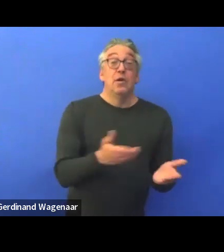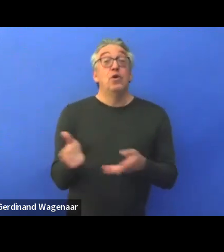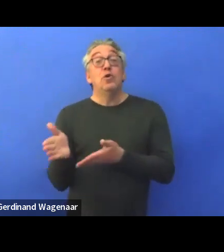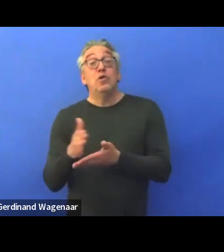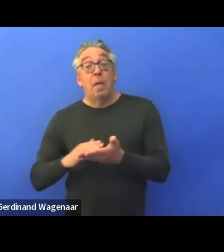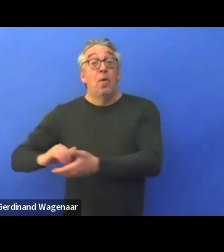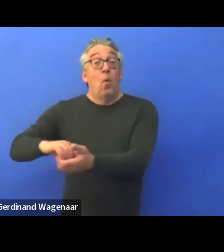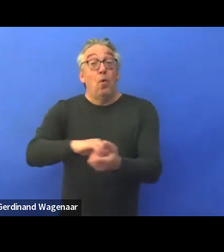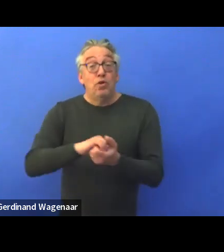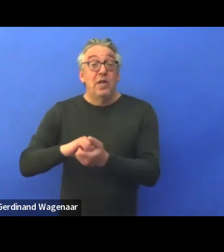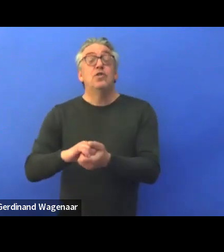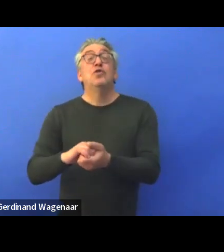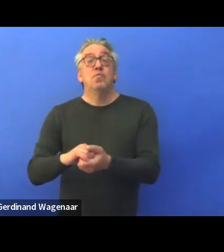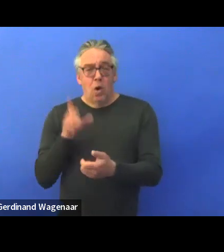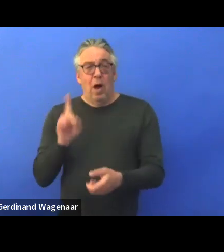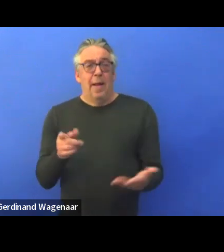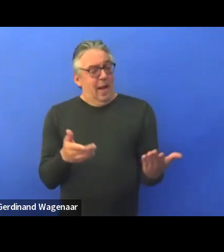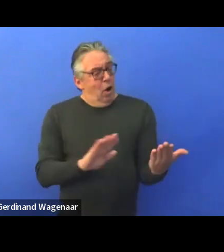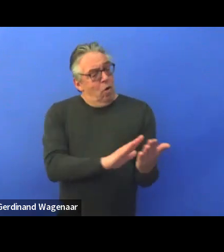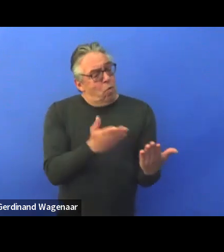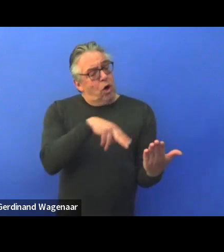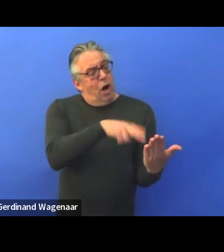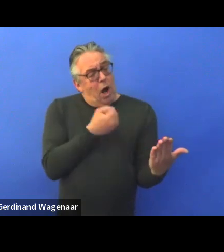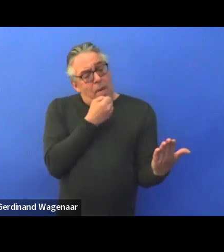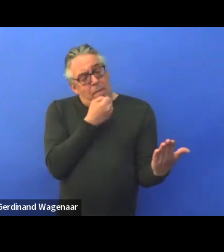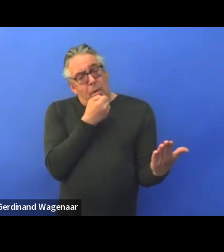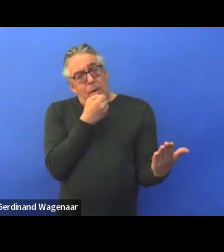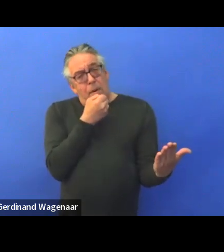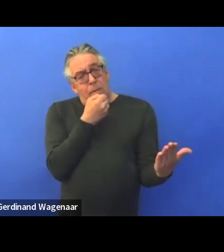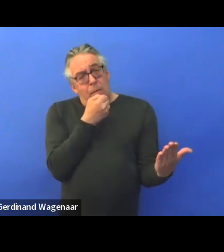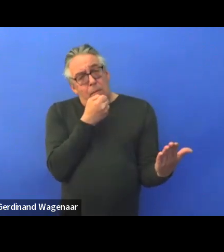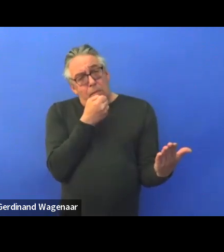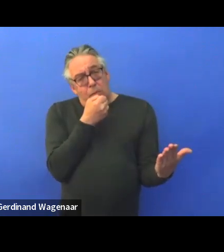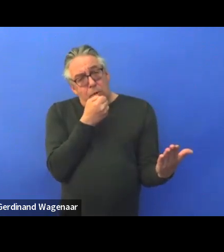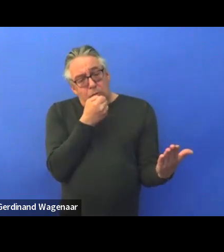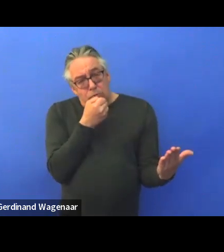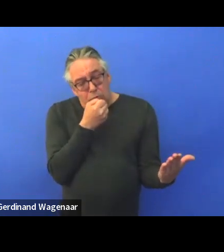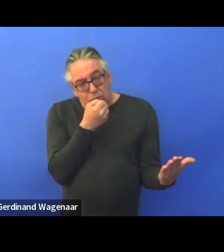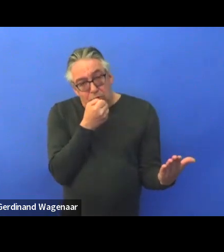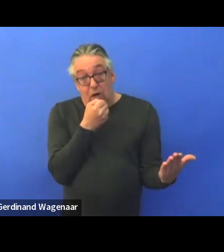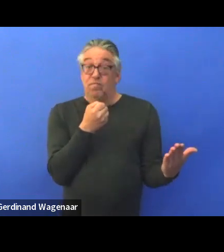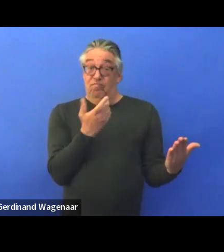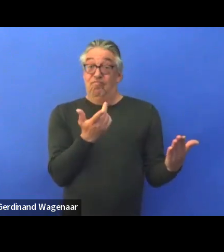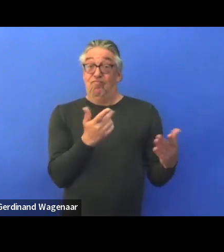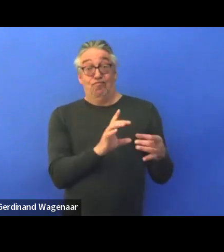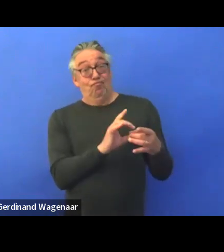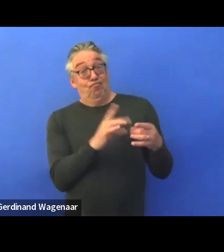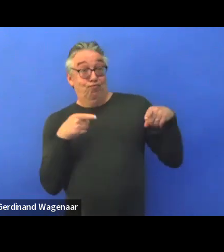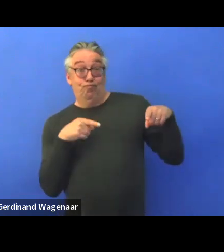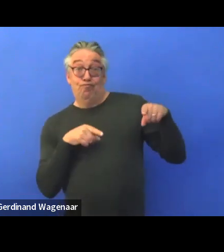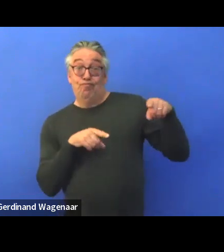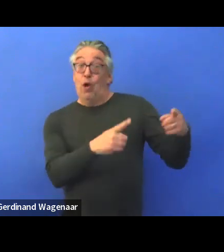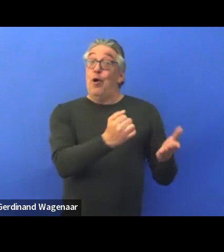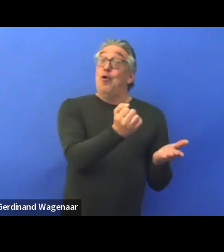organizations will create accessible versions of that book parallel and in addition to the publishing industry for people with